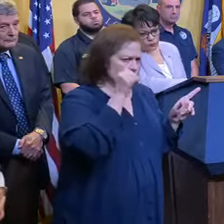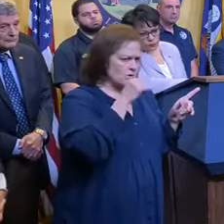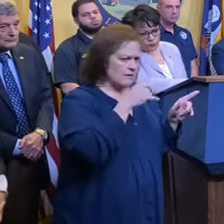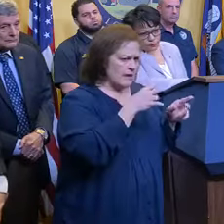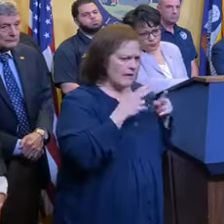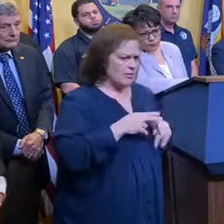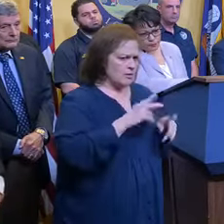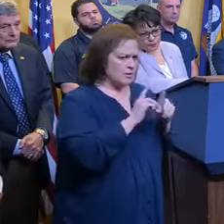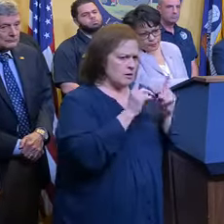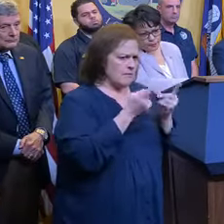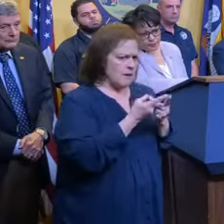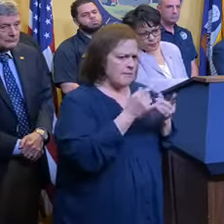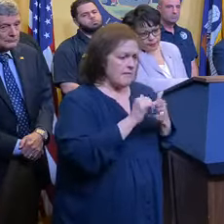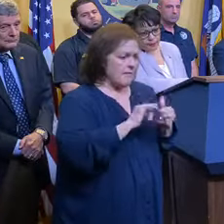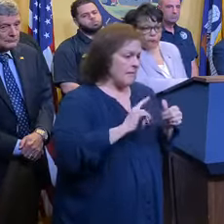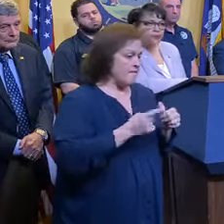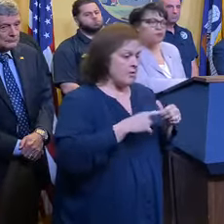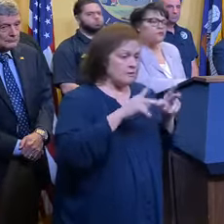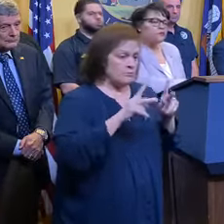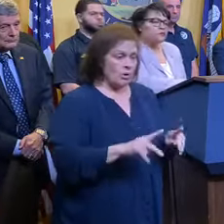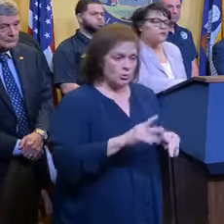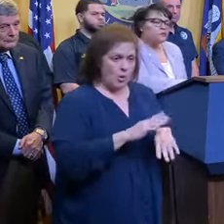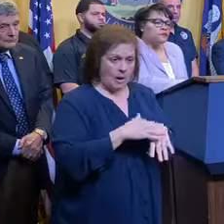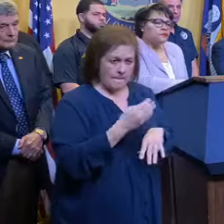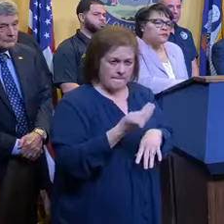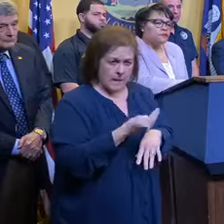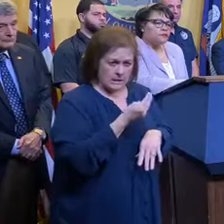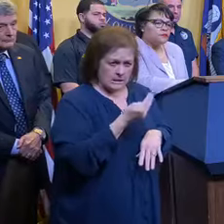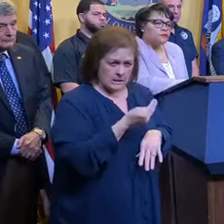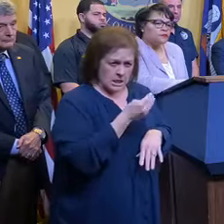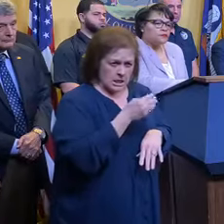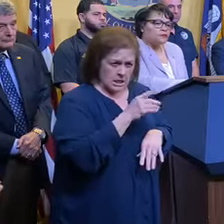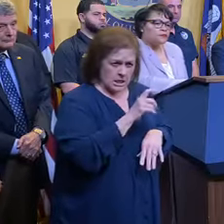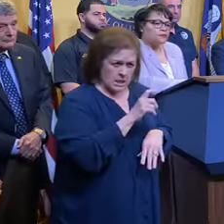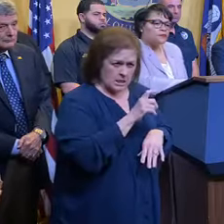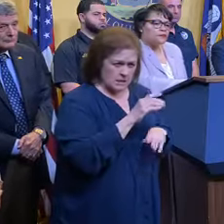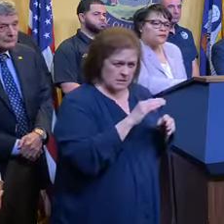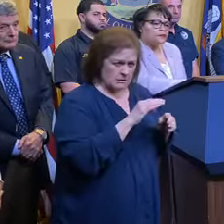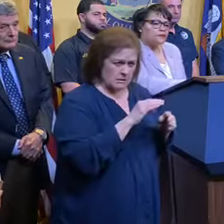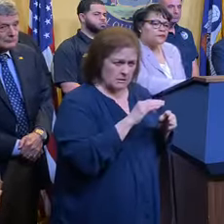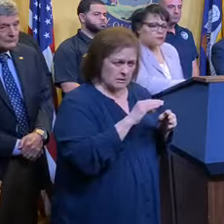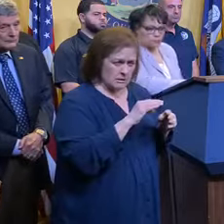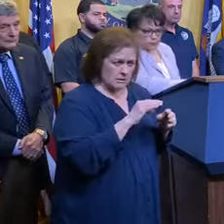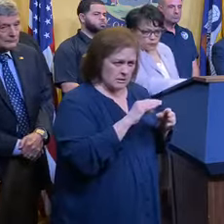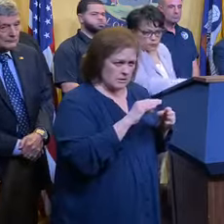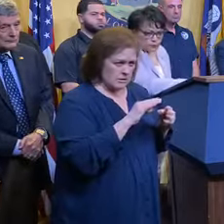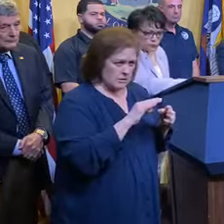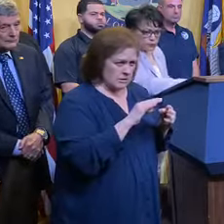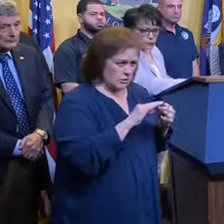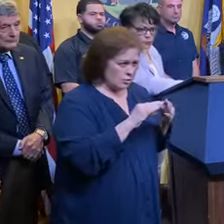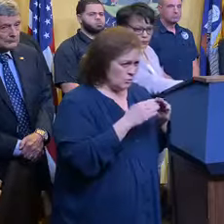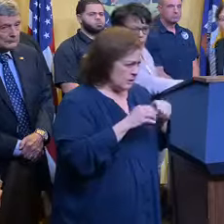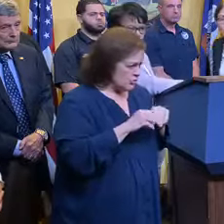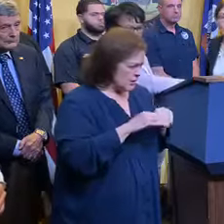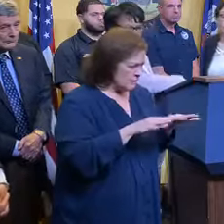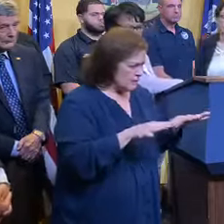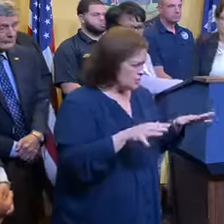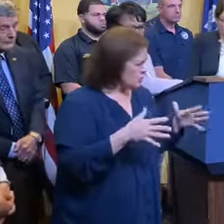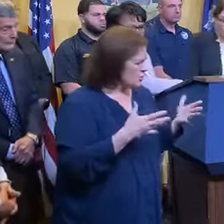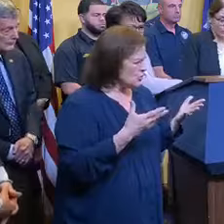Department that the first patient on Monday was a community transmission. Is that correct? And are any other cases at this